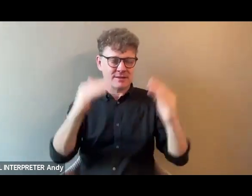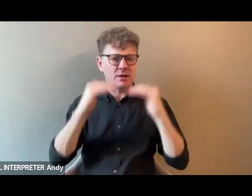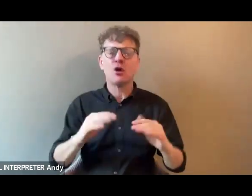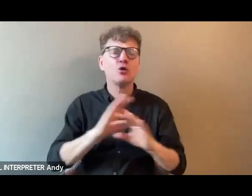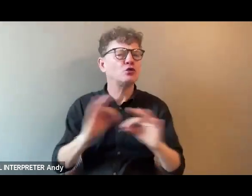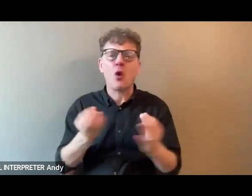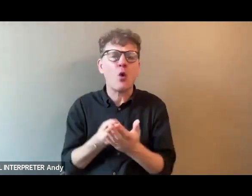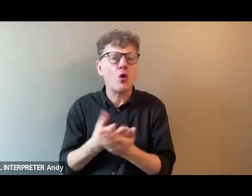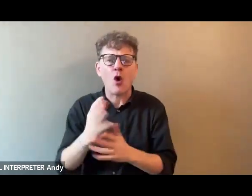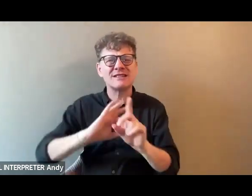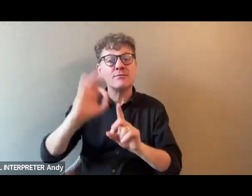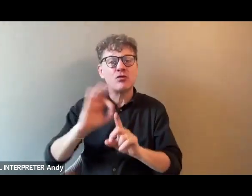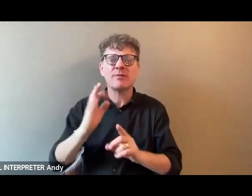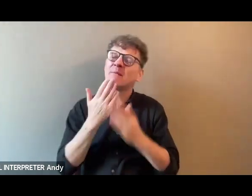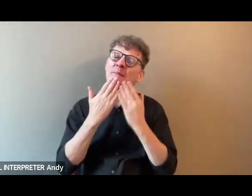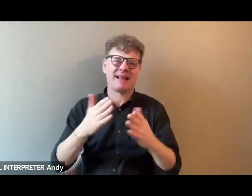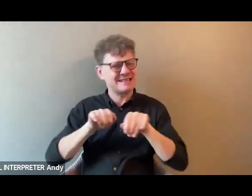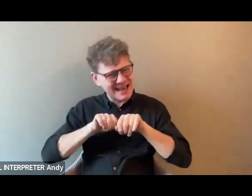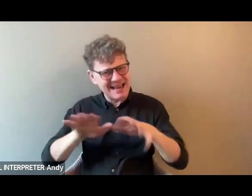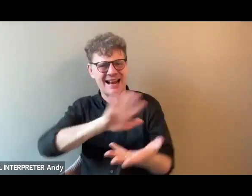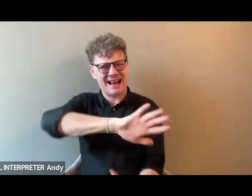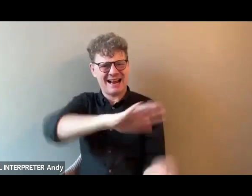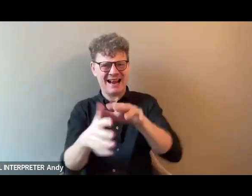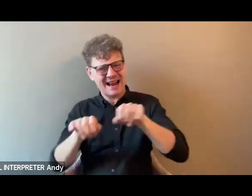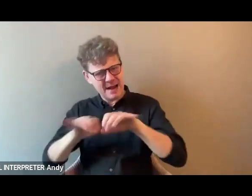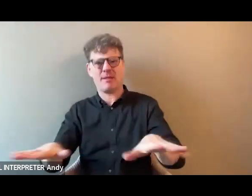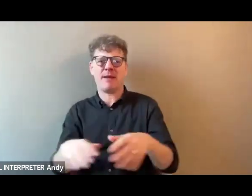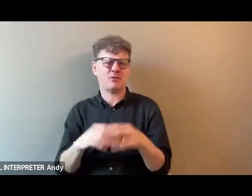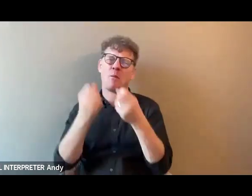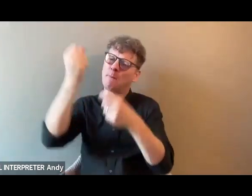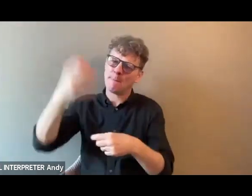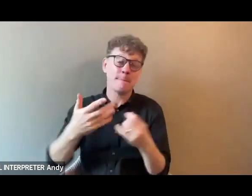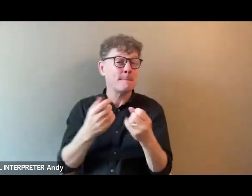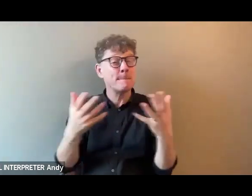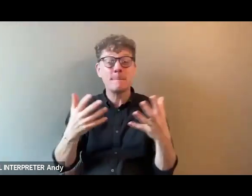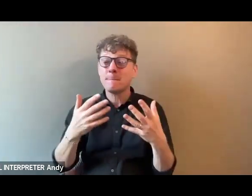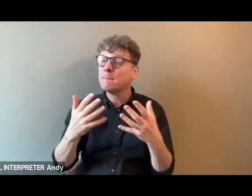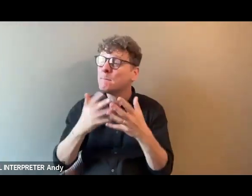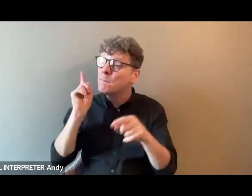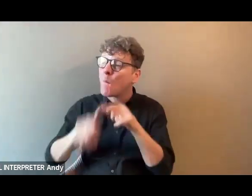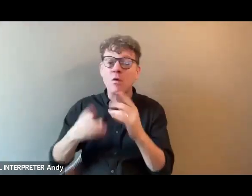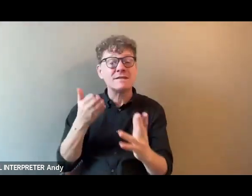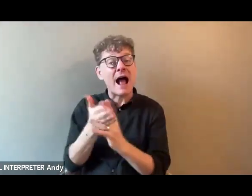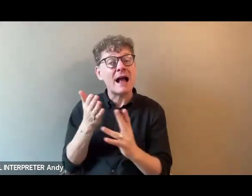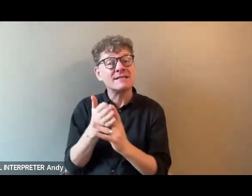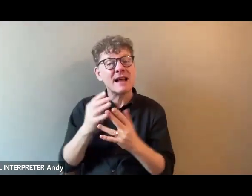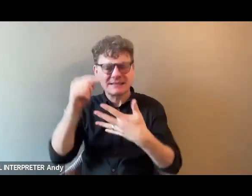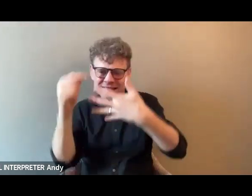no-cost improvements immediately. There are lots of them. The vast majority of access is not expensive.